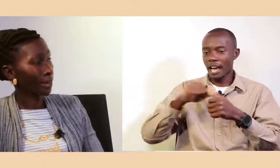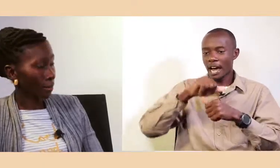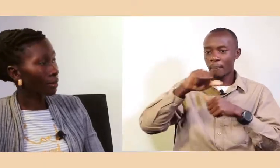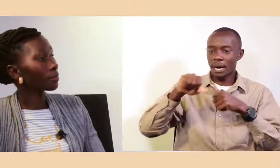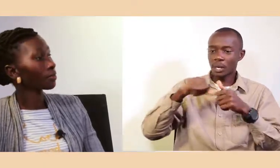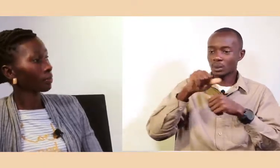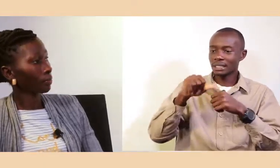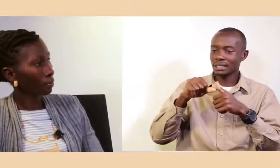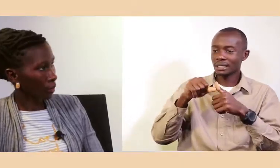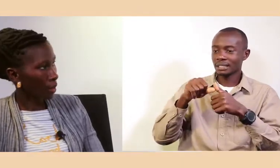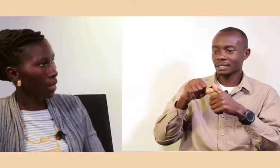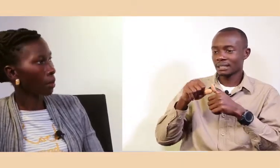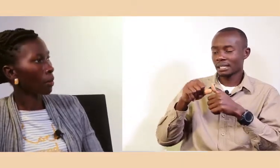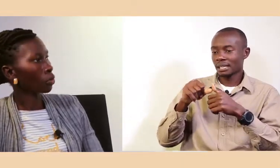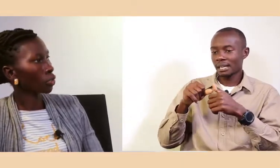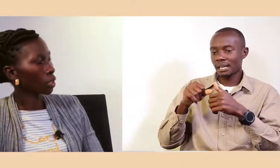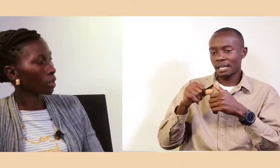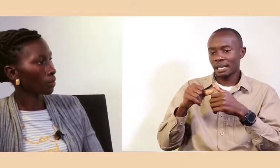ideas about